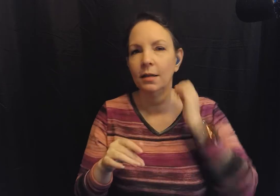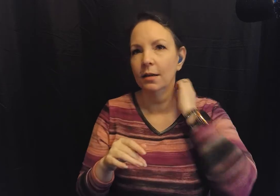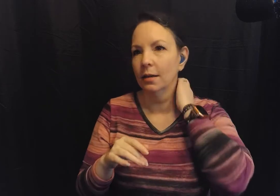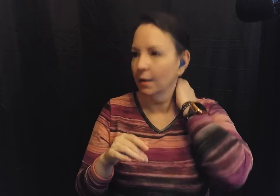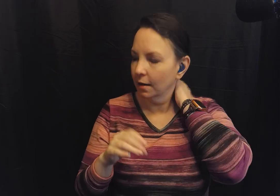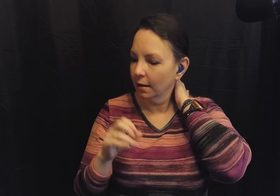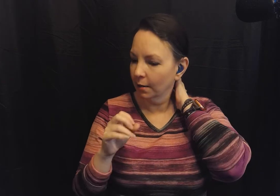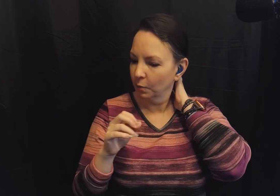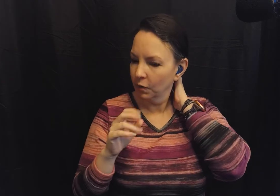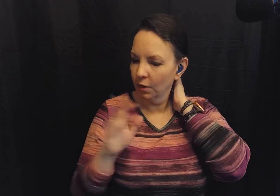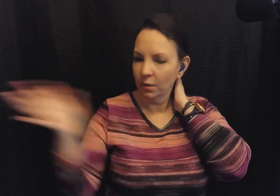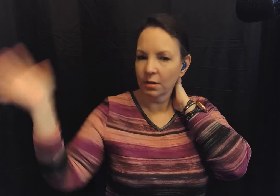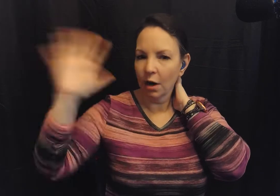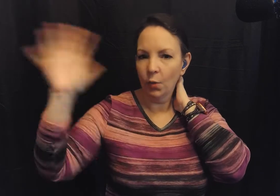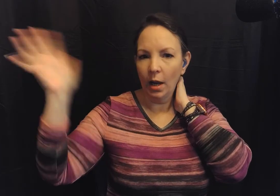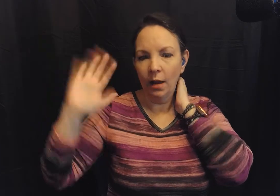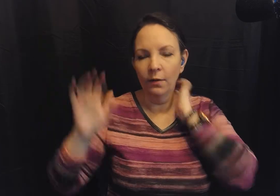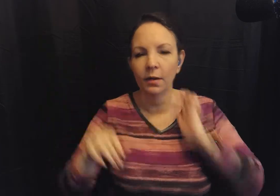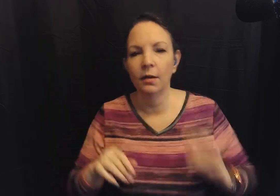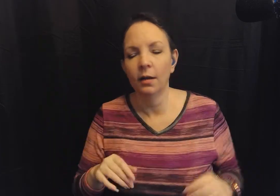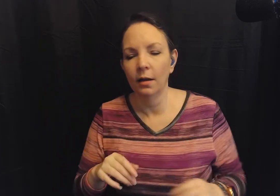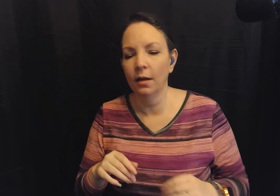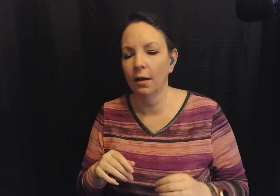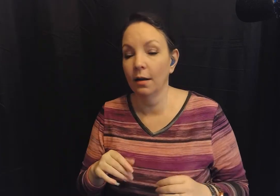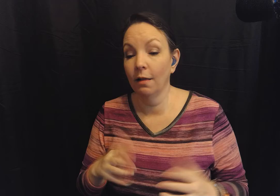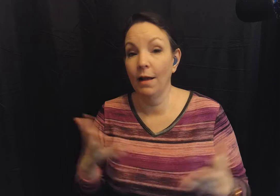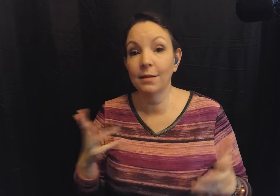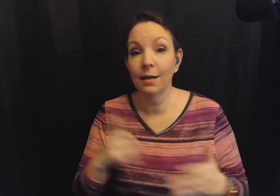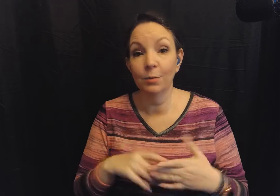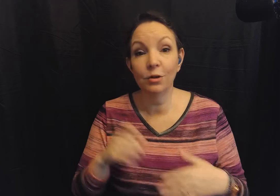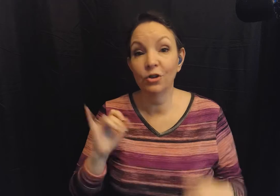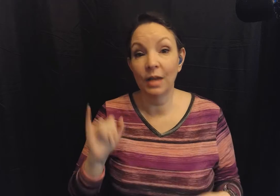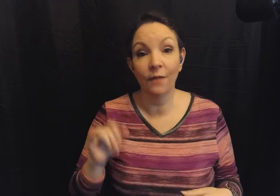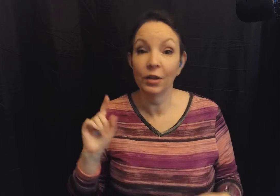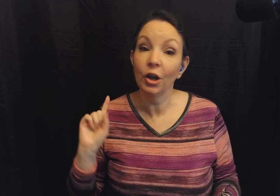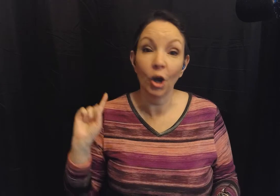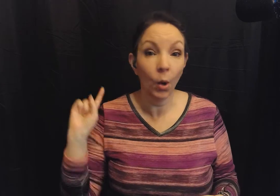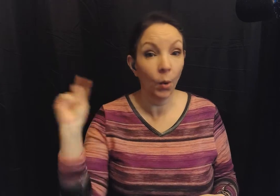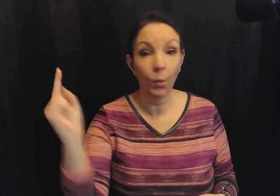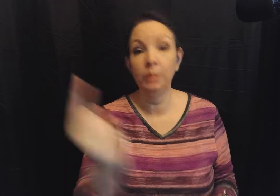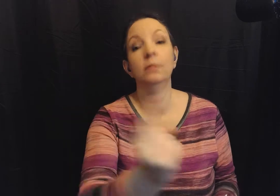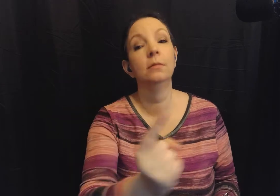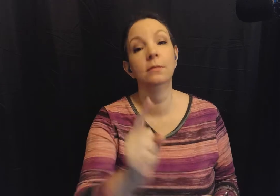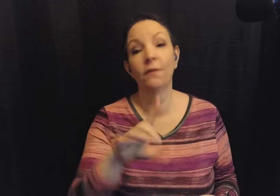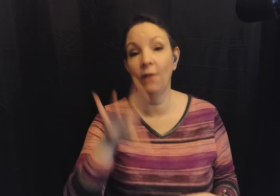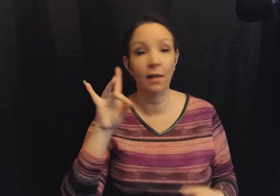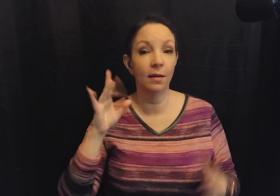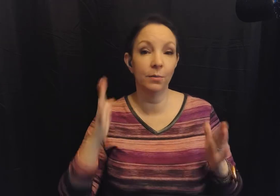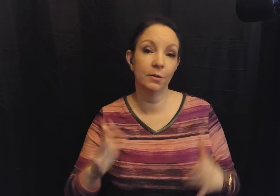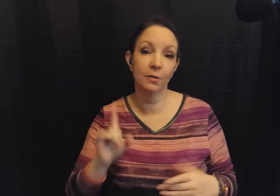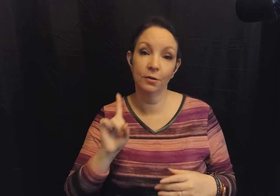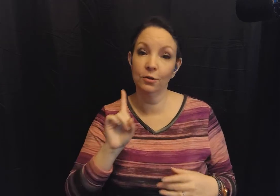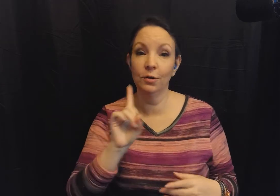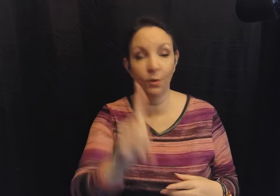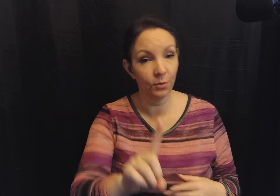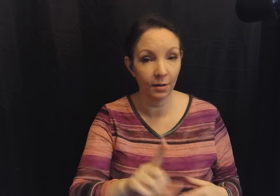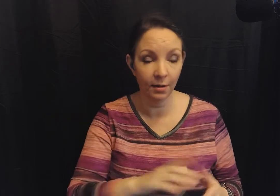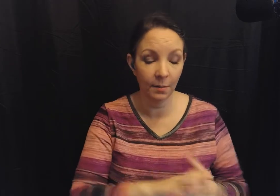And so we just kind of wave. And a lot of times you just have to go find that person, just go to them.